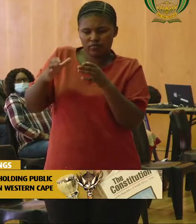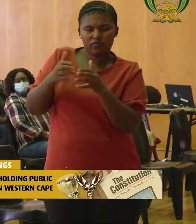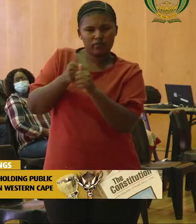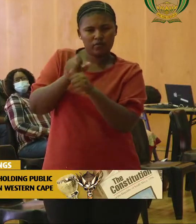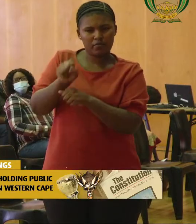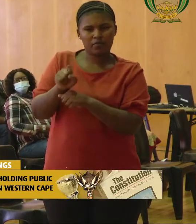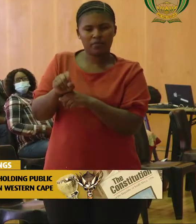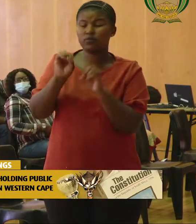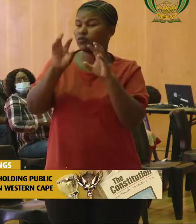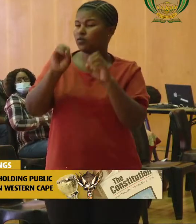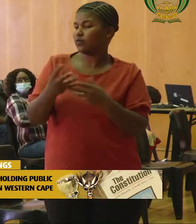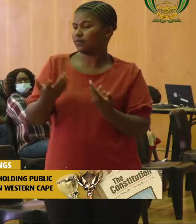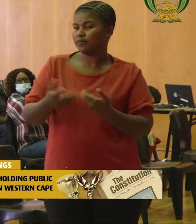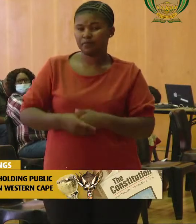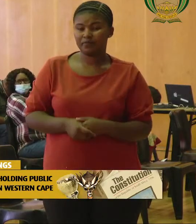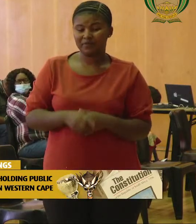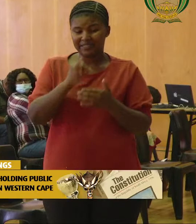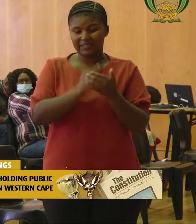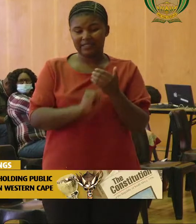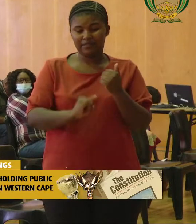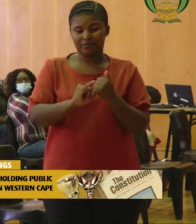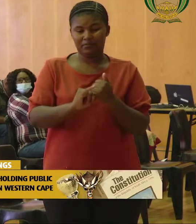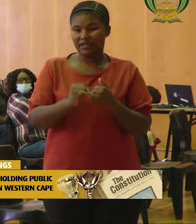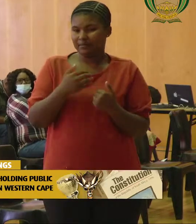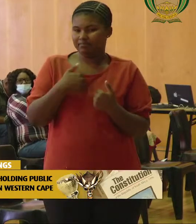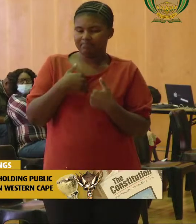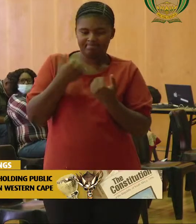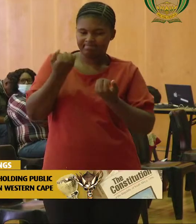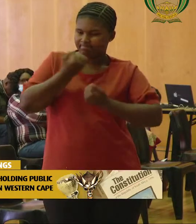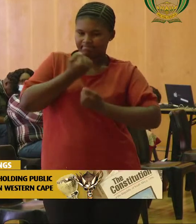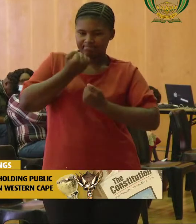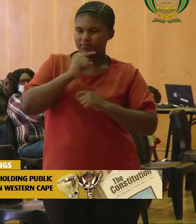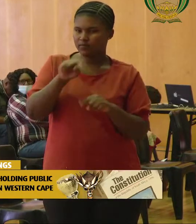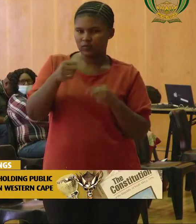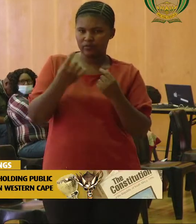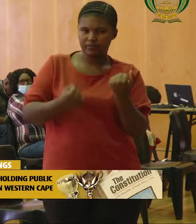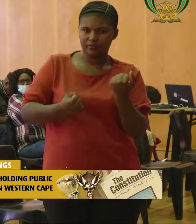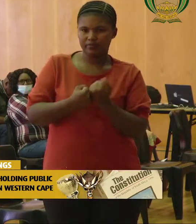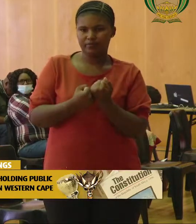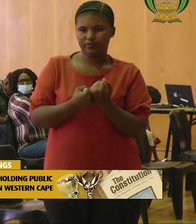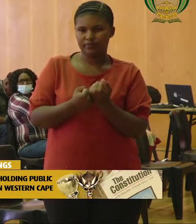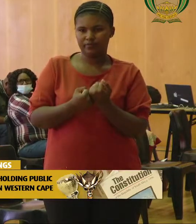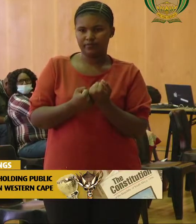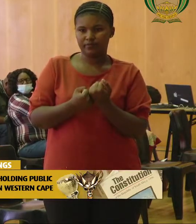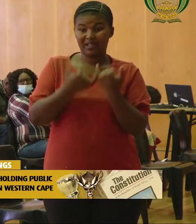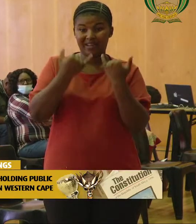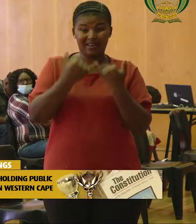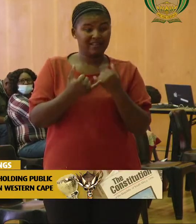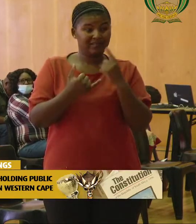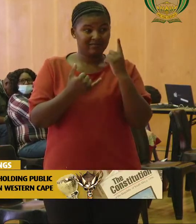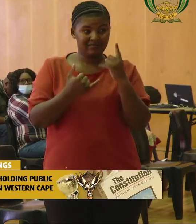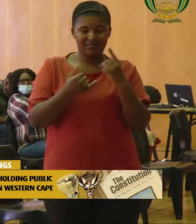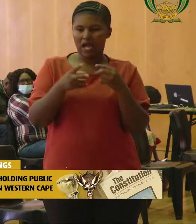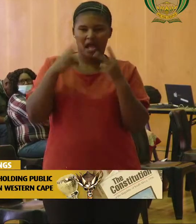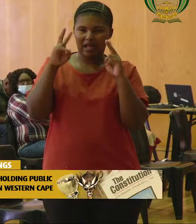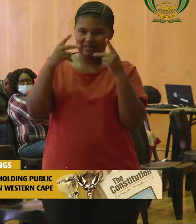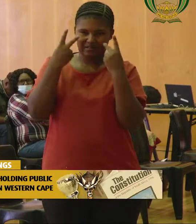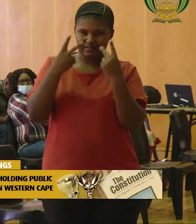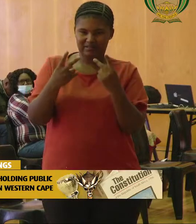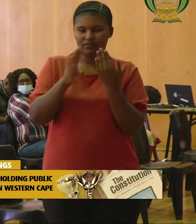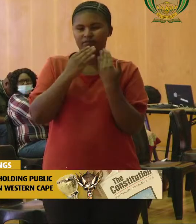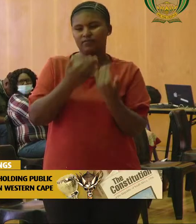So independence ziyandixolela mna ngokwazo umcimbi wakho wazo andiwuboni kakuhle.